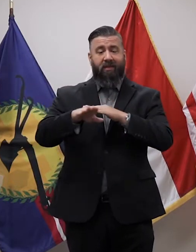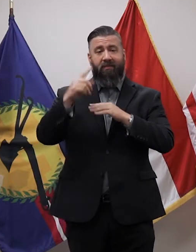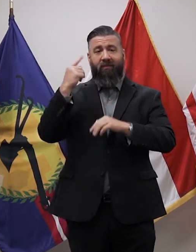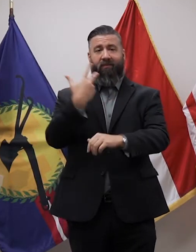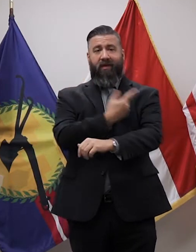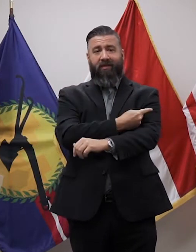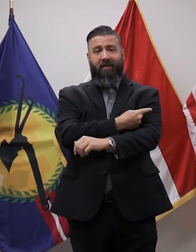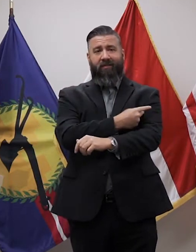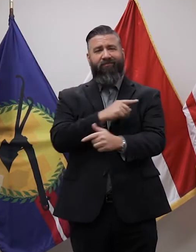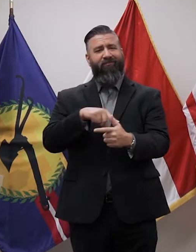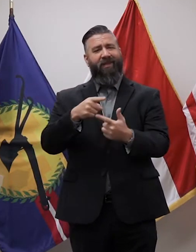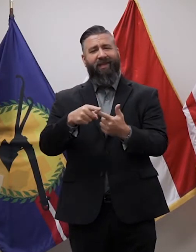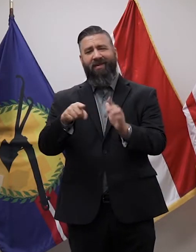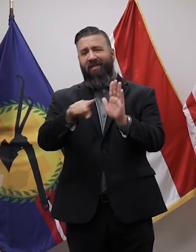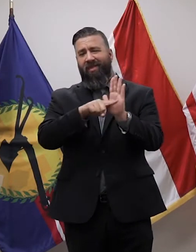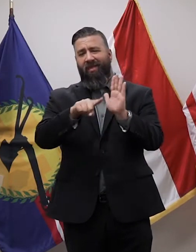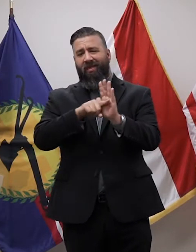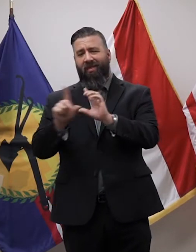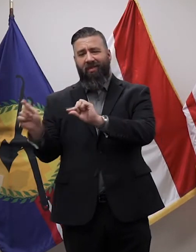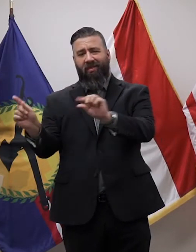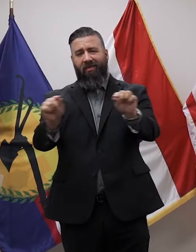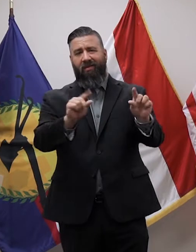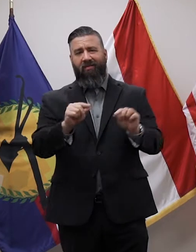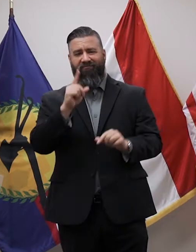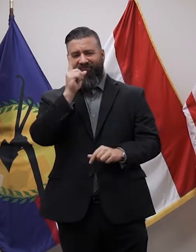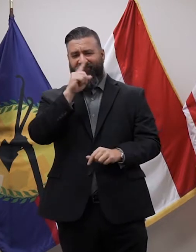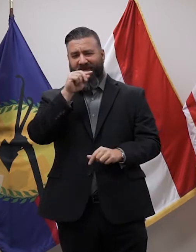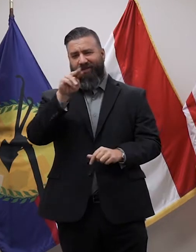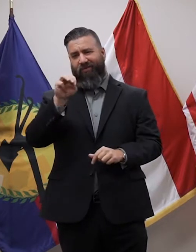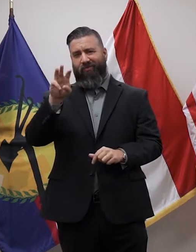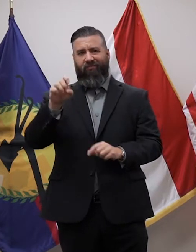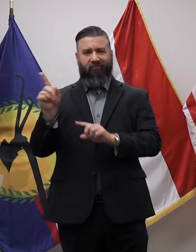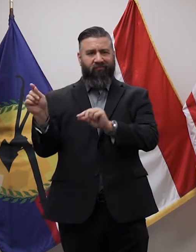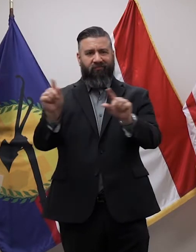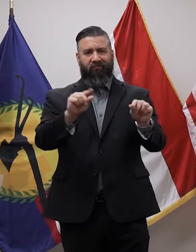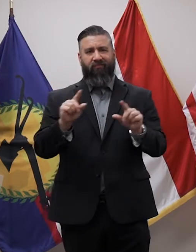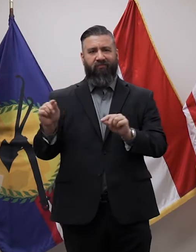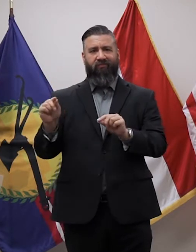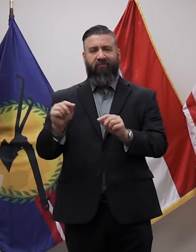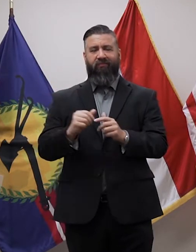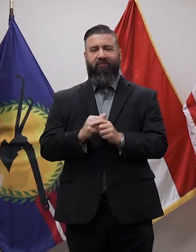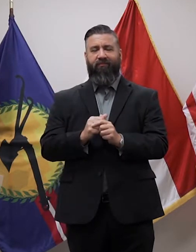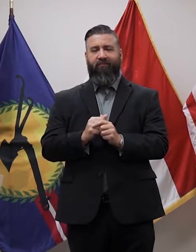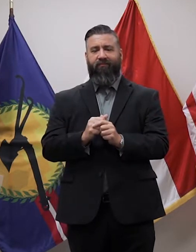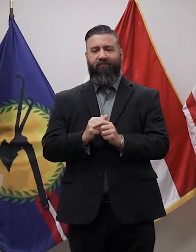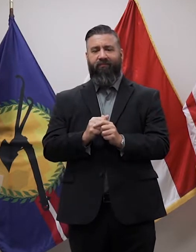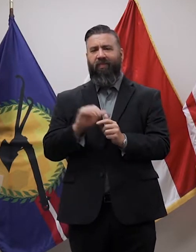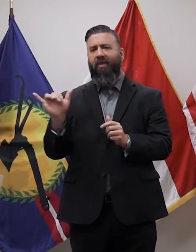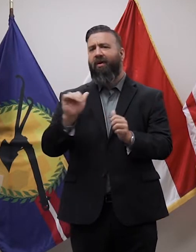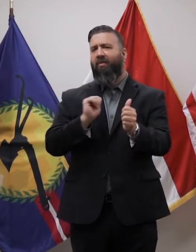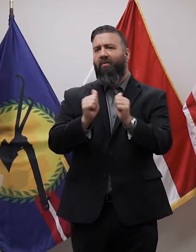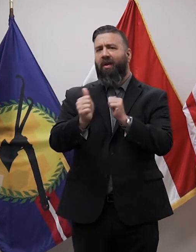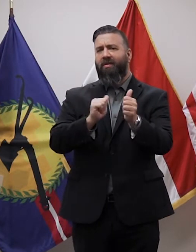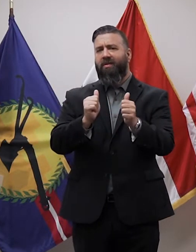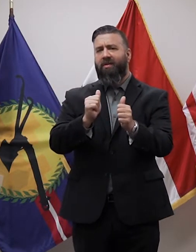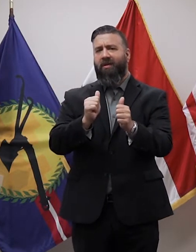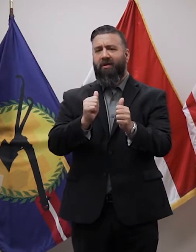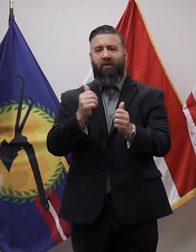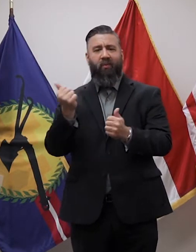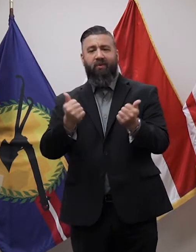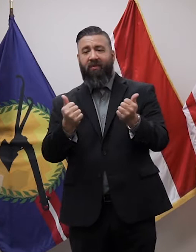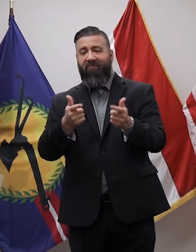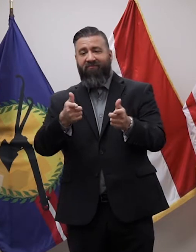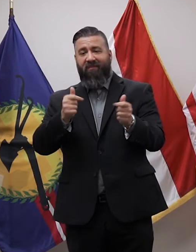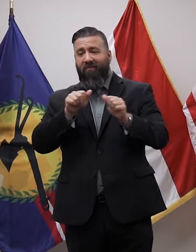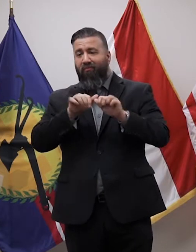misinformation filling social media feeds and county council meetings. It was as if there was a race to see which could spread more